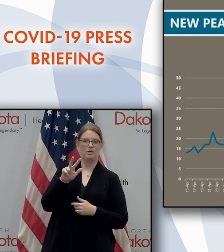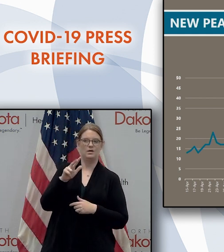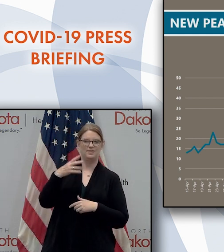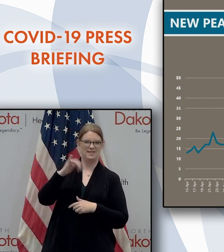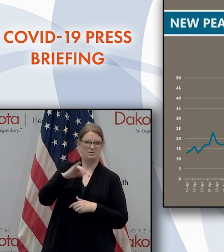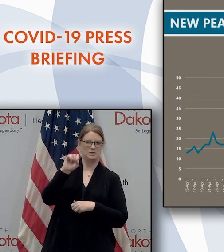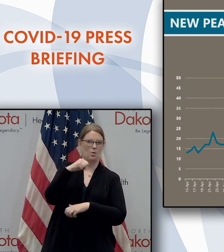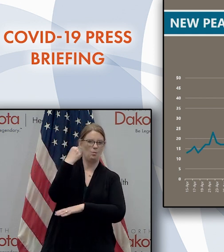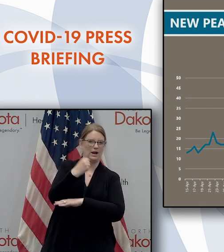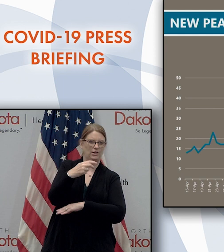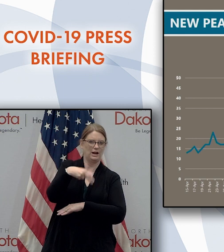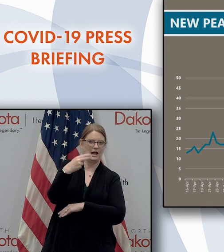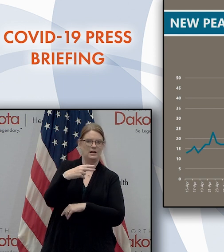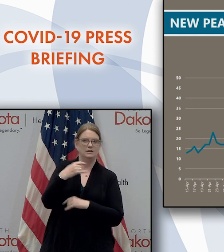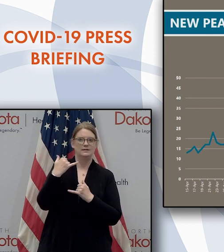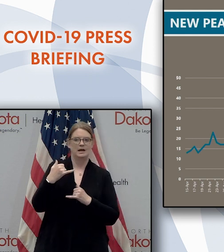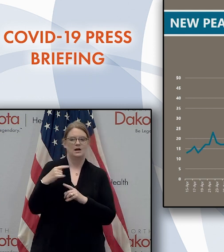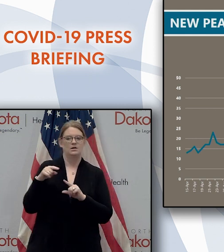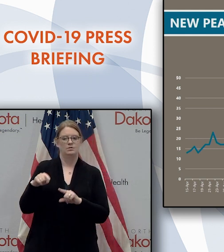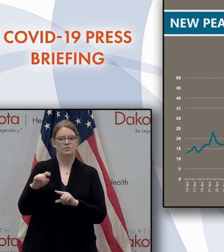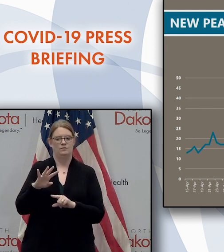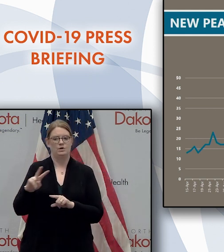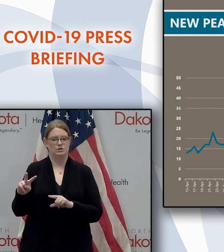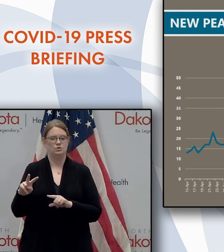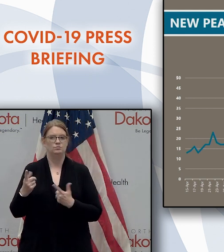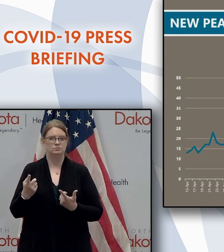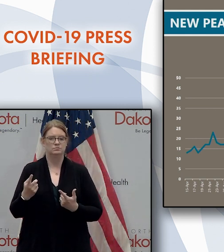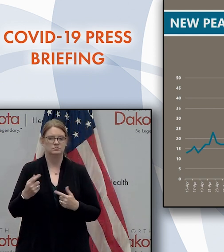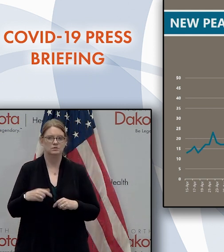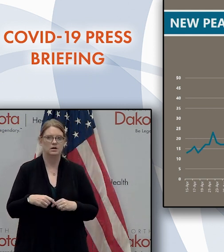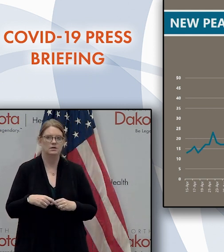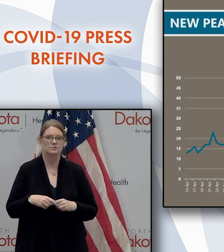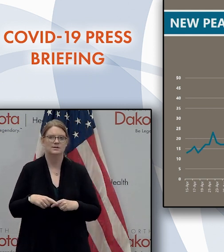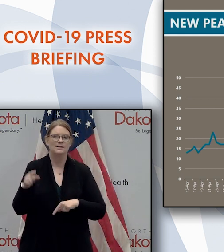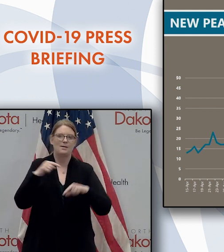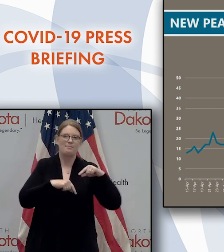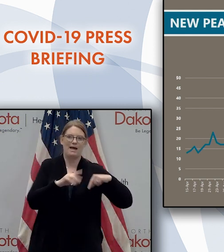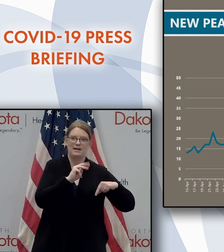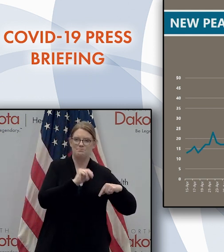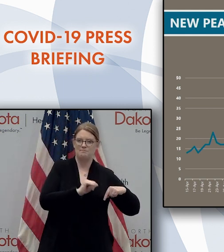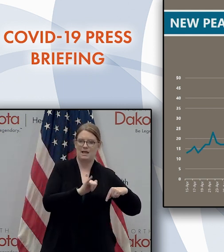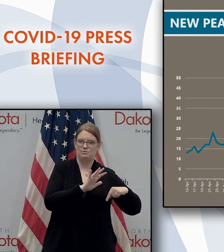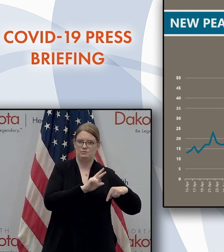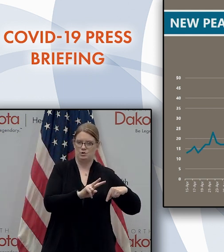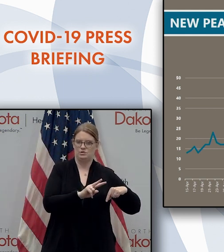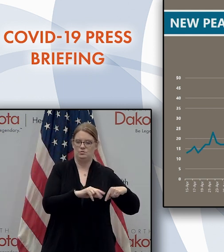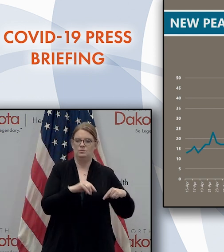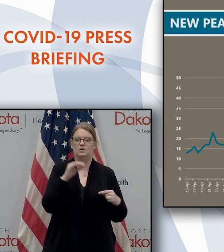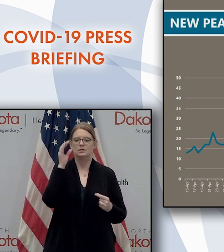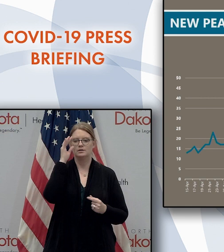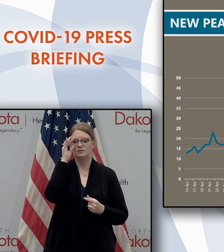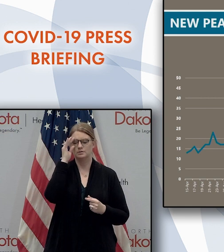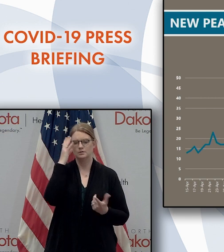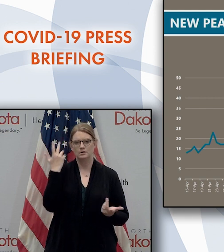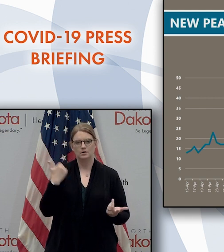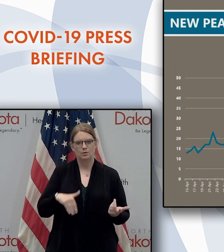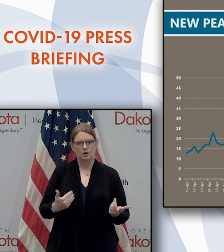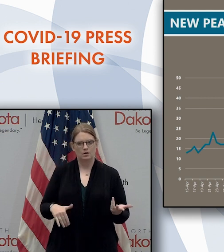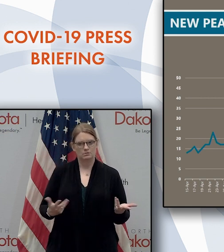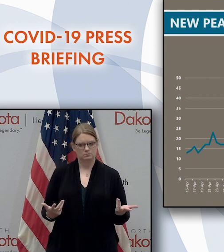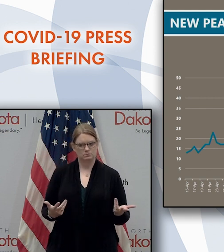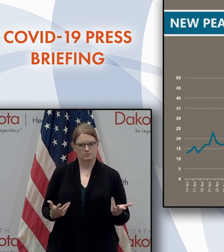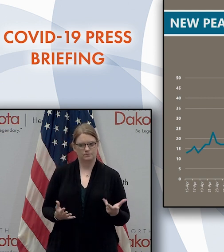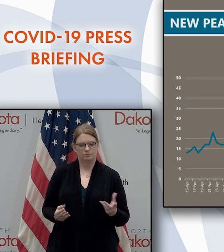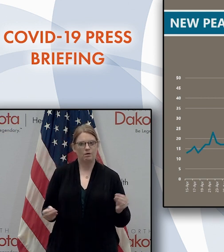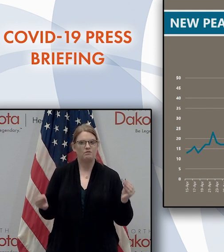high, but at 42, one above where we were back in May, and so you'd say, well, gee, we've got